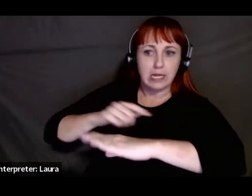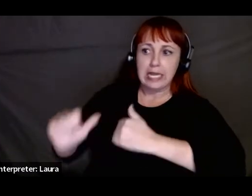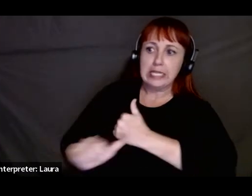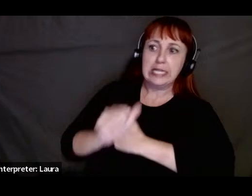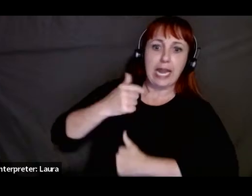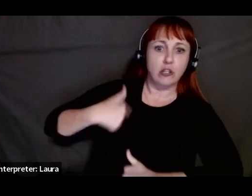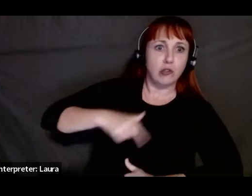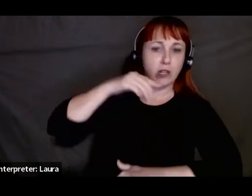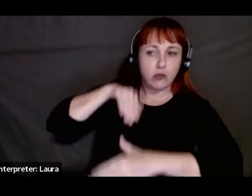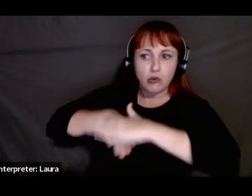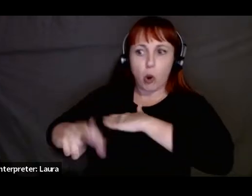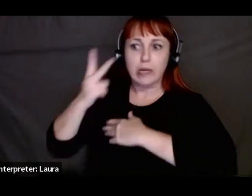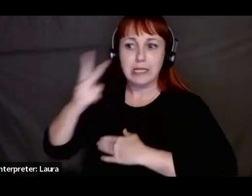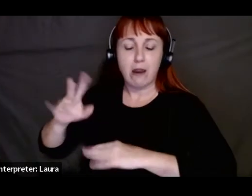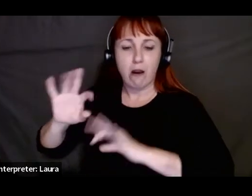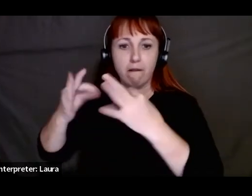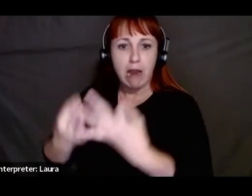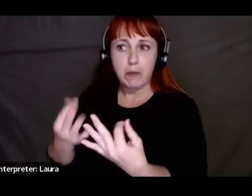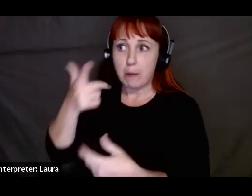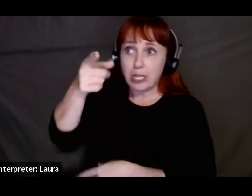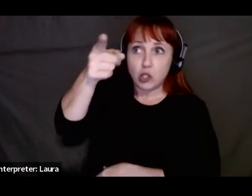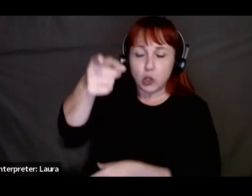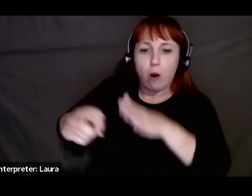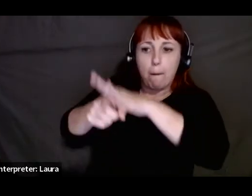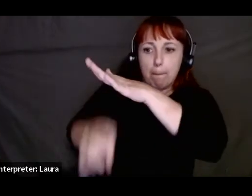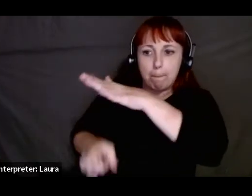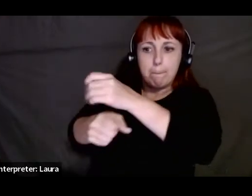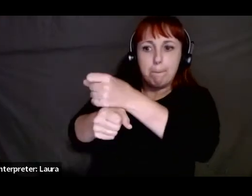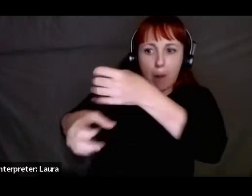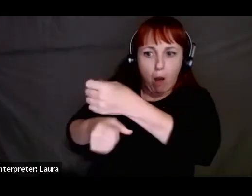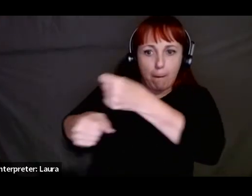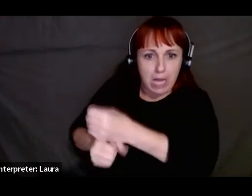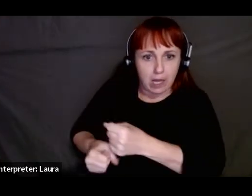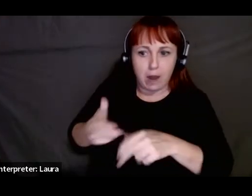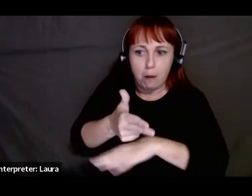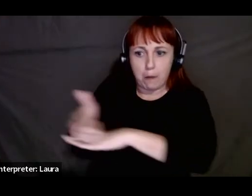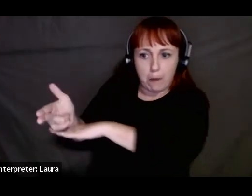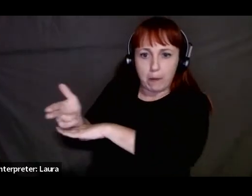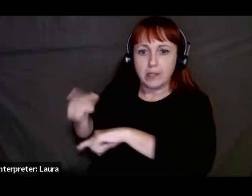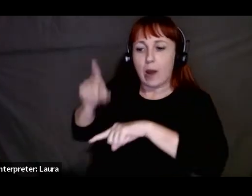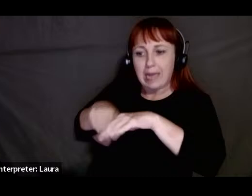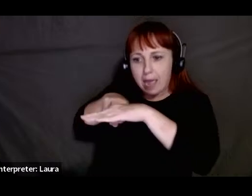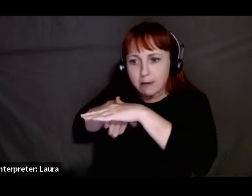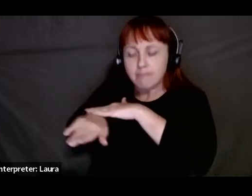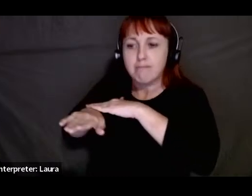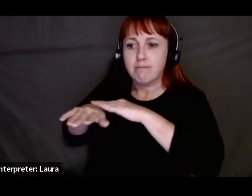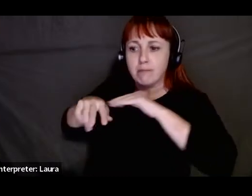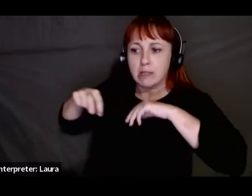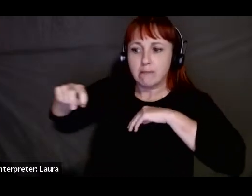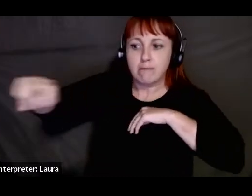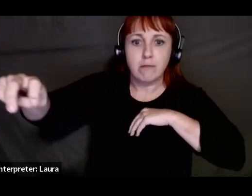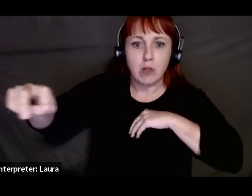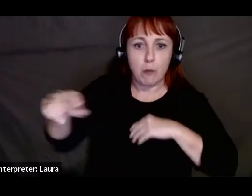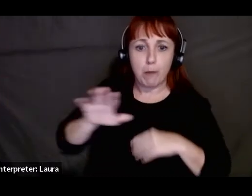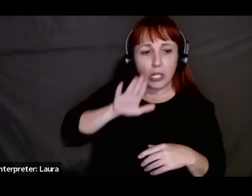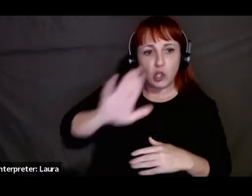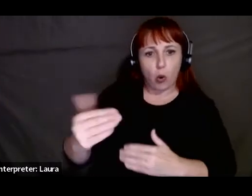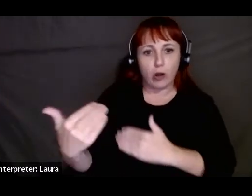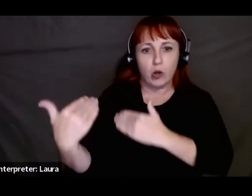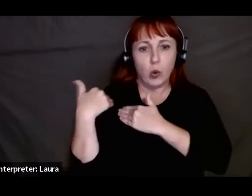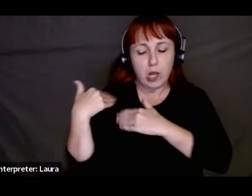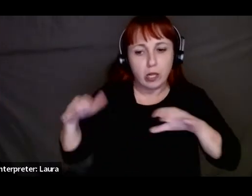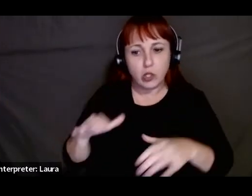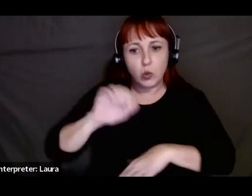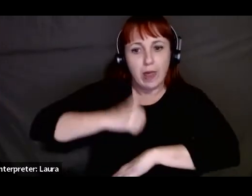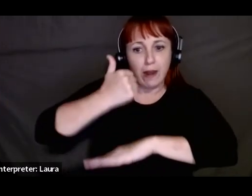to go in because you guys are bombing it. So we're not able to go and inspect those places, but it's your Korea to do so,